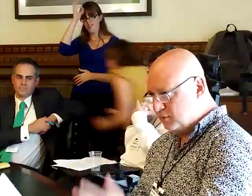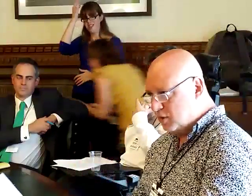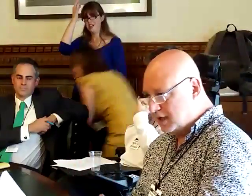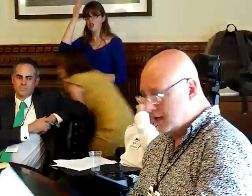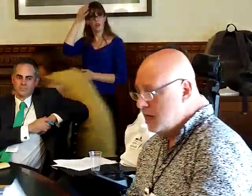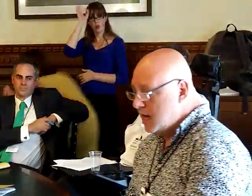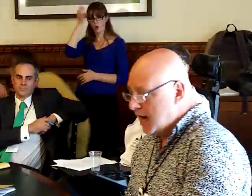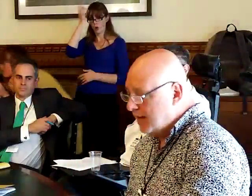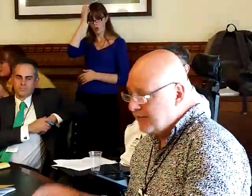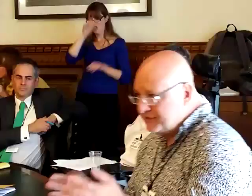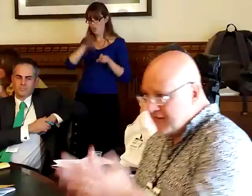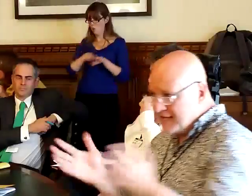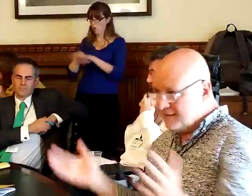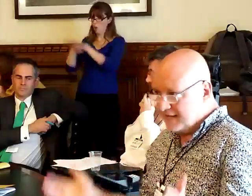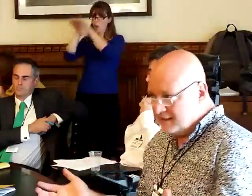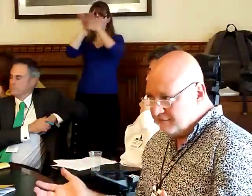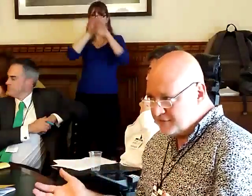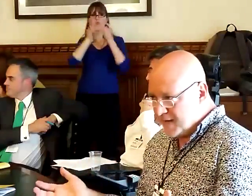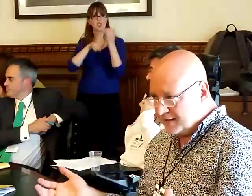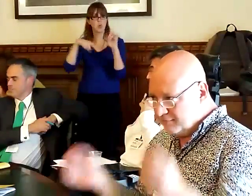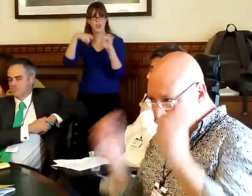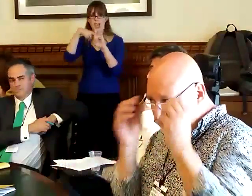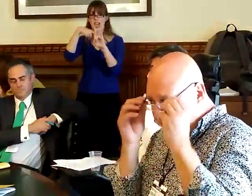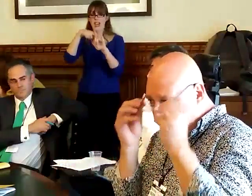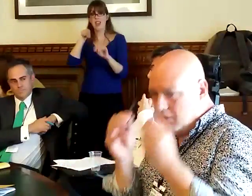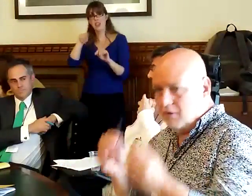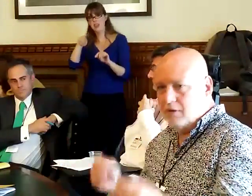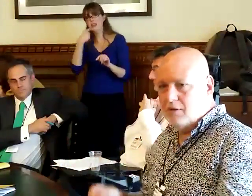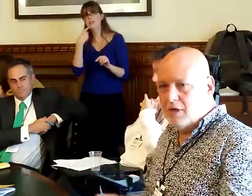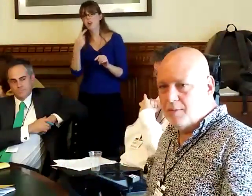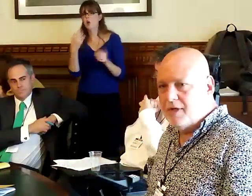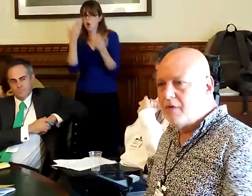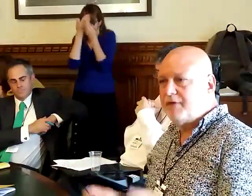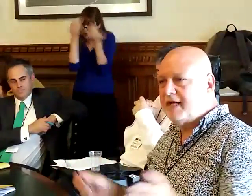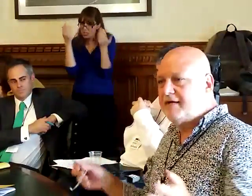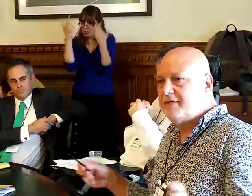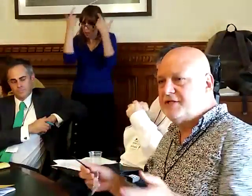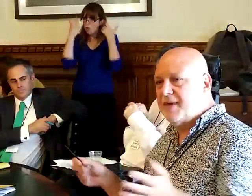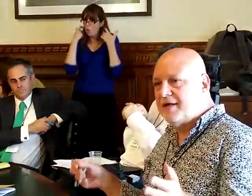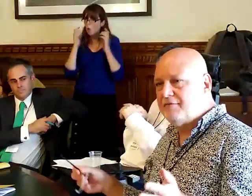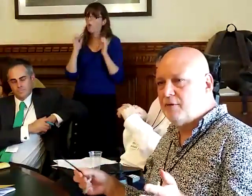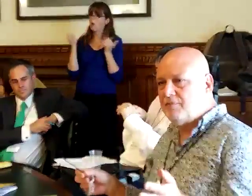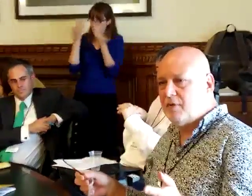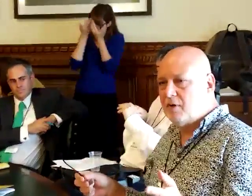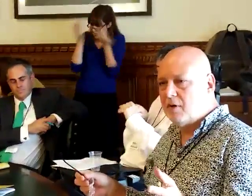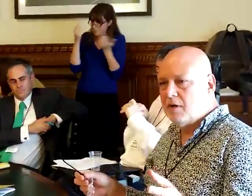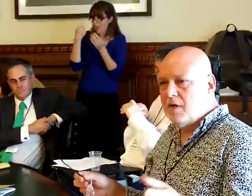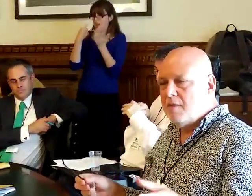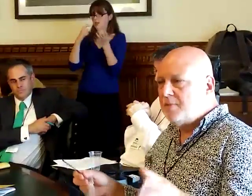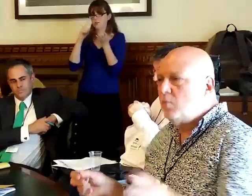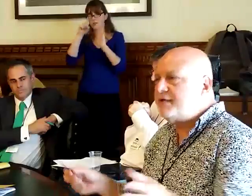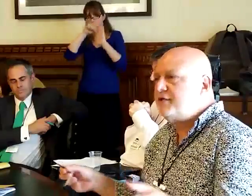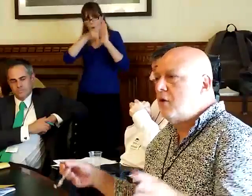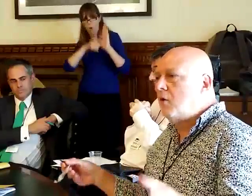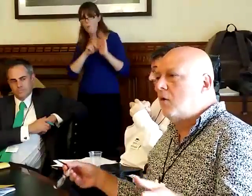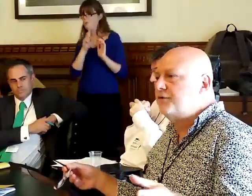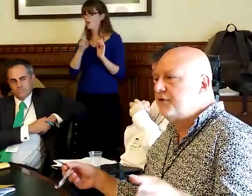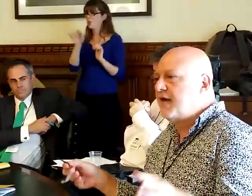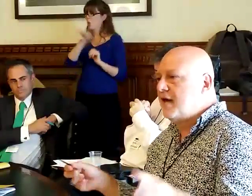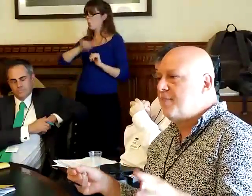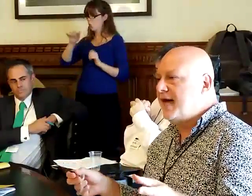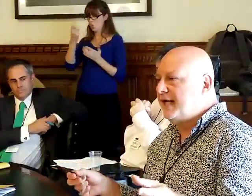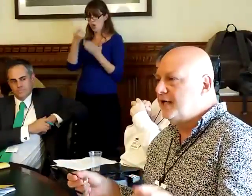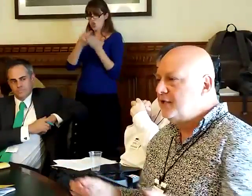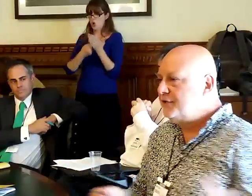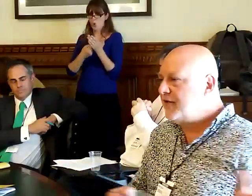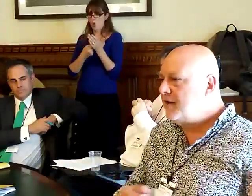country, no matter what. And they say they respect the rule of law. And we often hear this about the rule of law. But which law